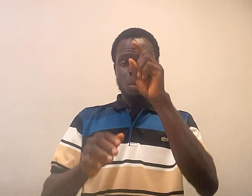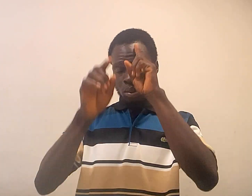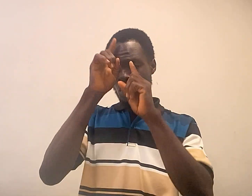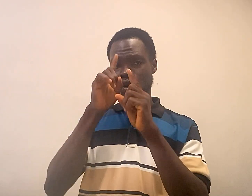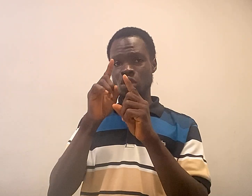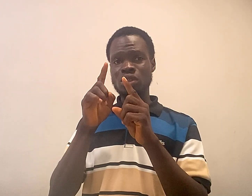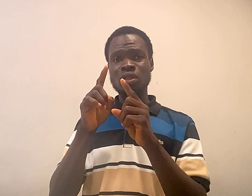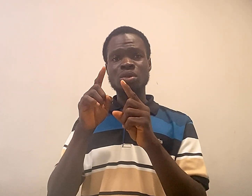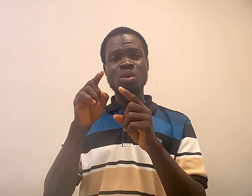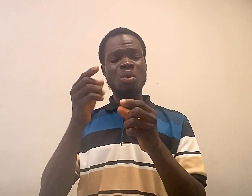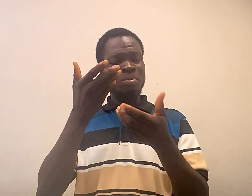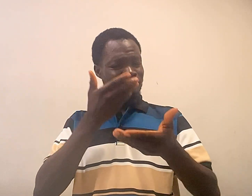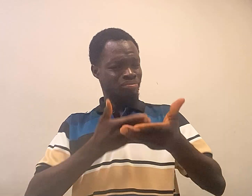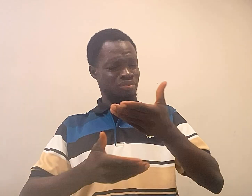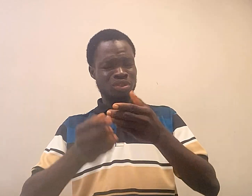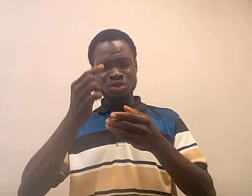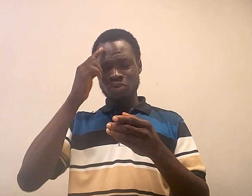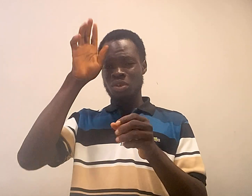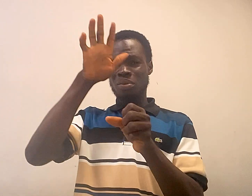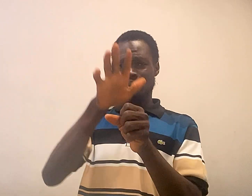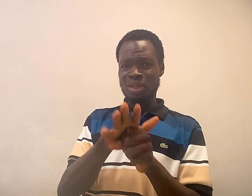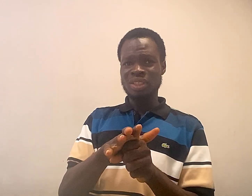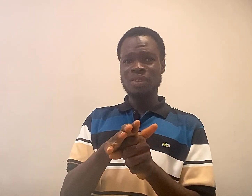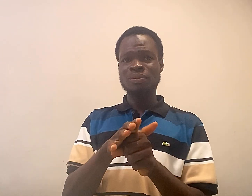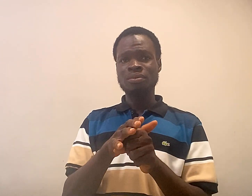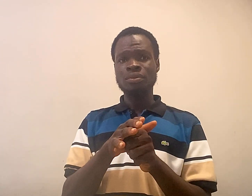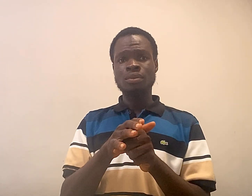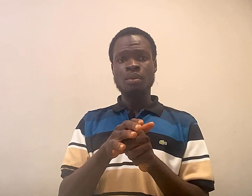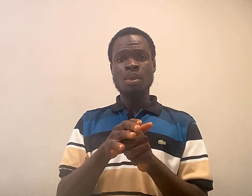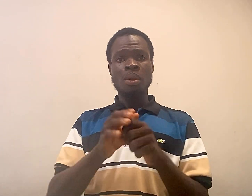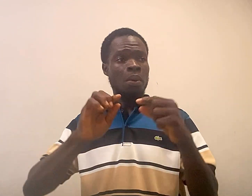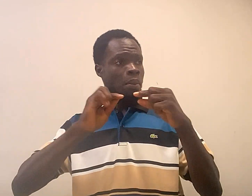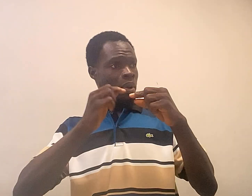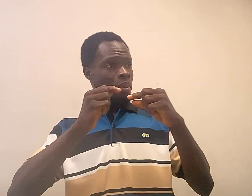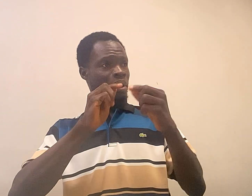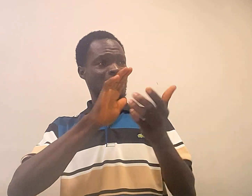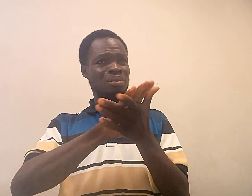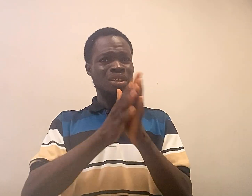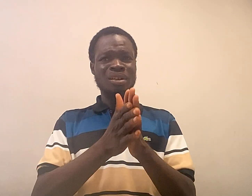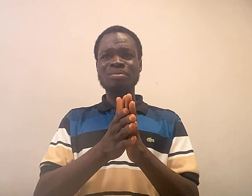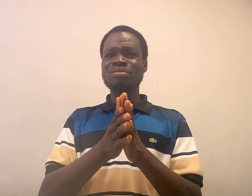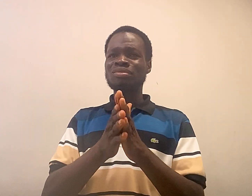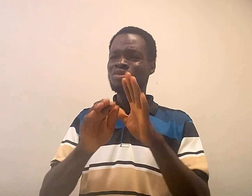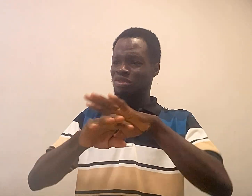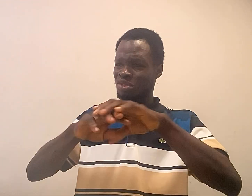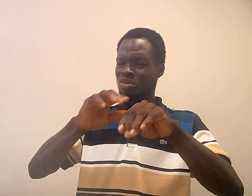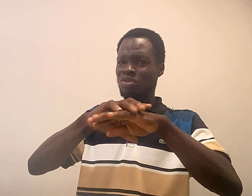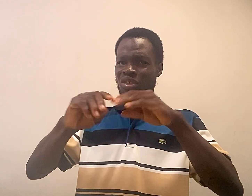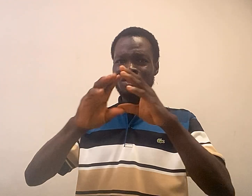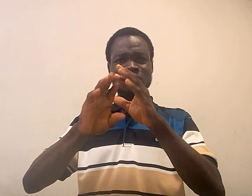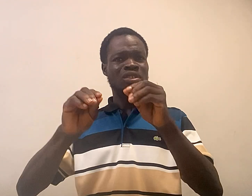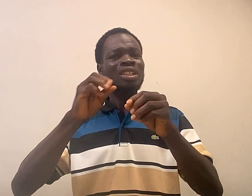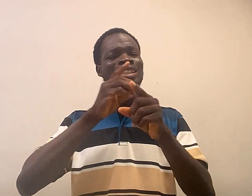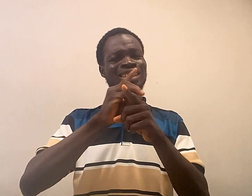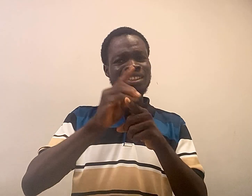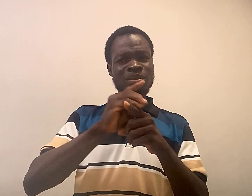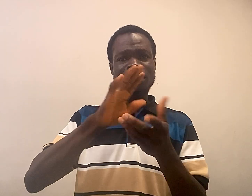pressure. So are kings. Let pain become familiar. Let discipline become your home.